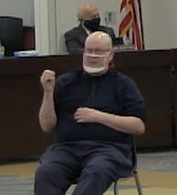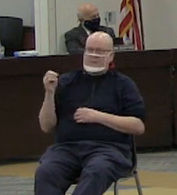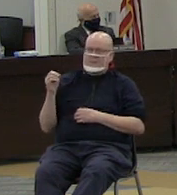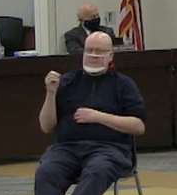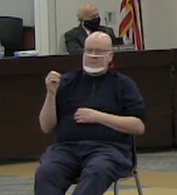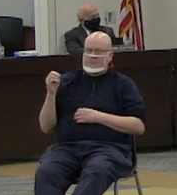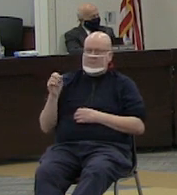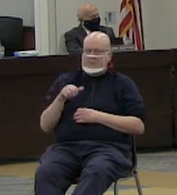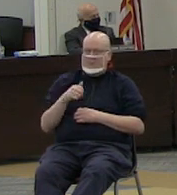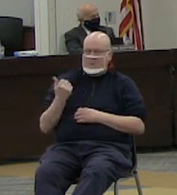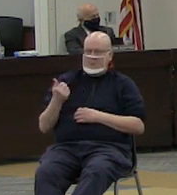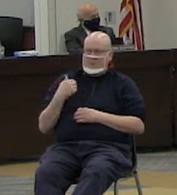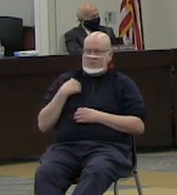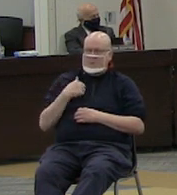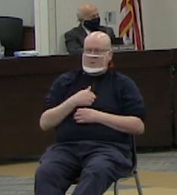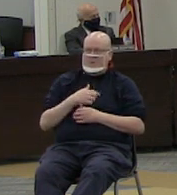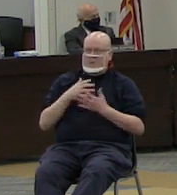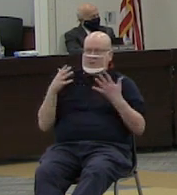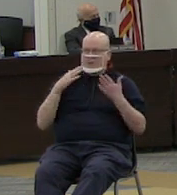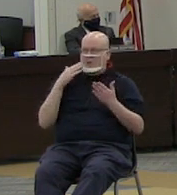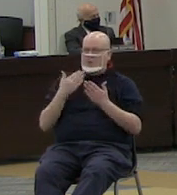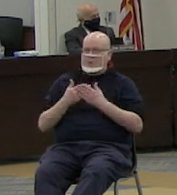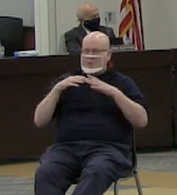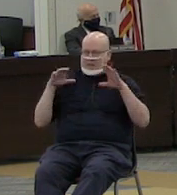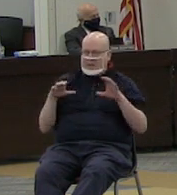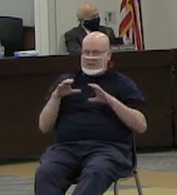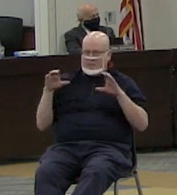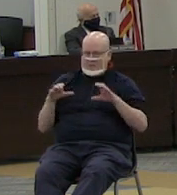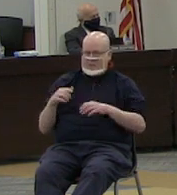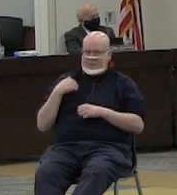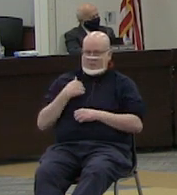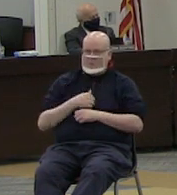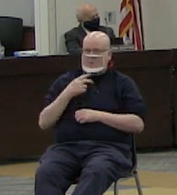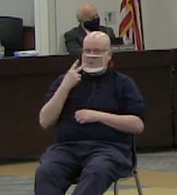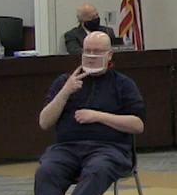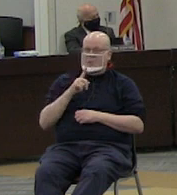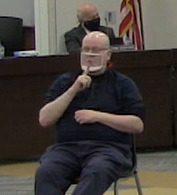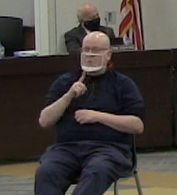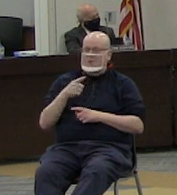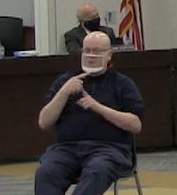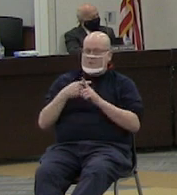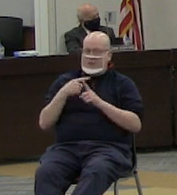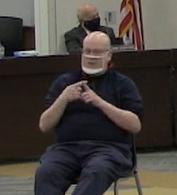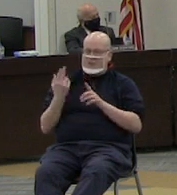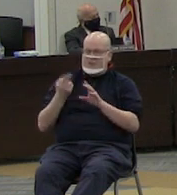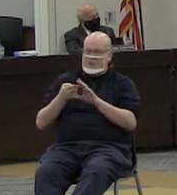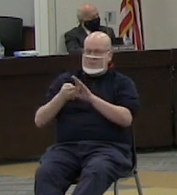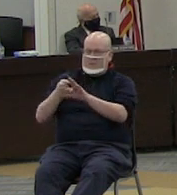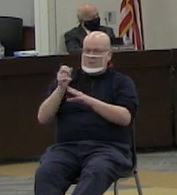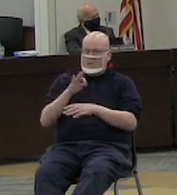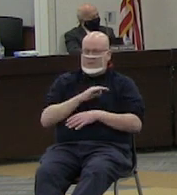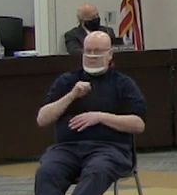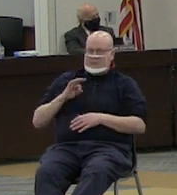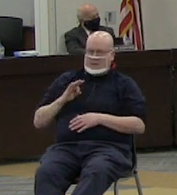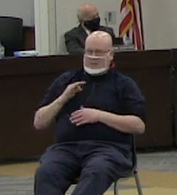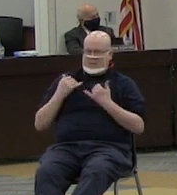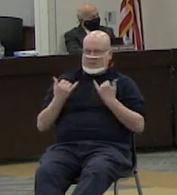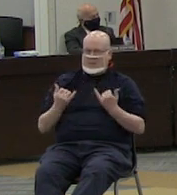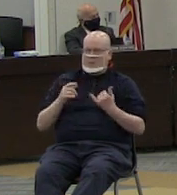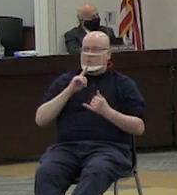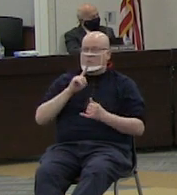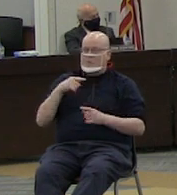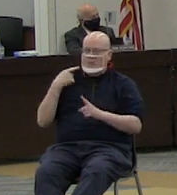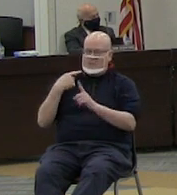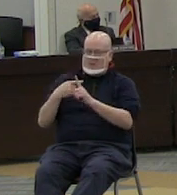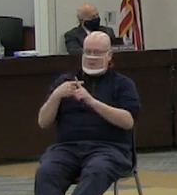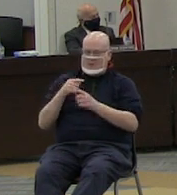wellness coordinator, there's a lot of good activity going on, and we're seeing a really positive participation at our staff at this time, which is really positive because